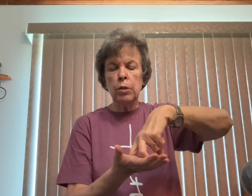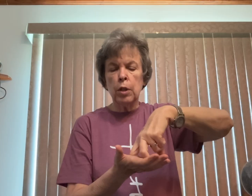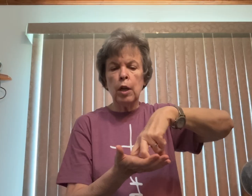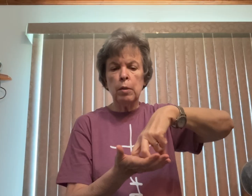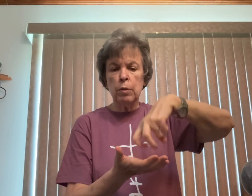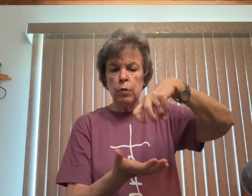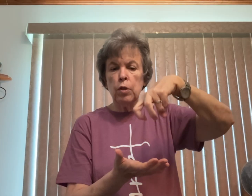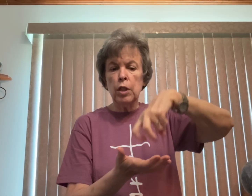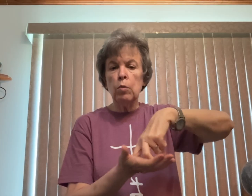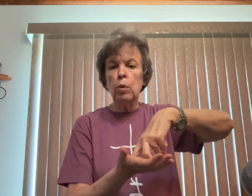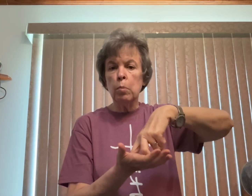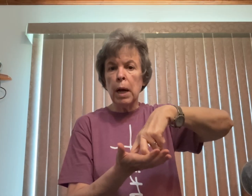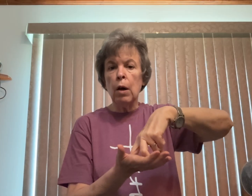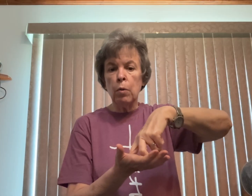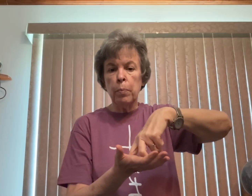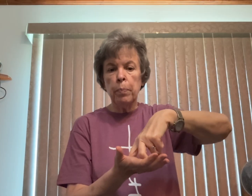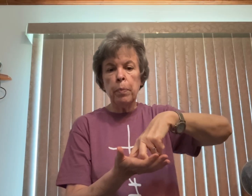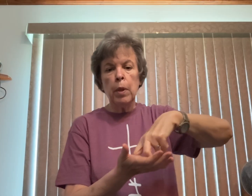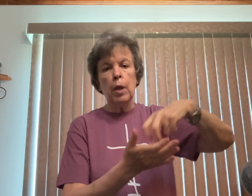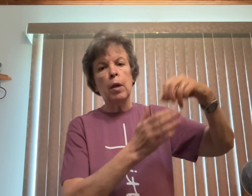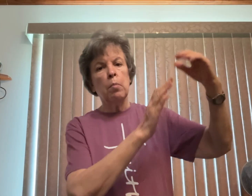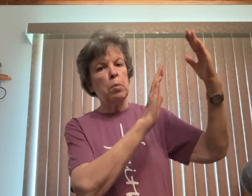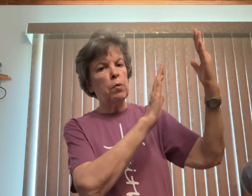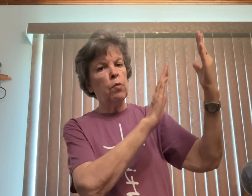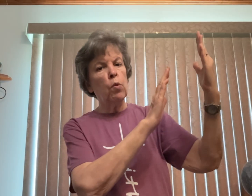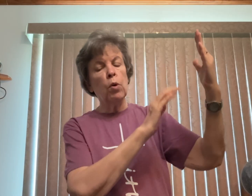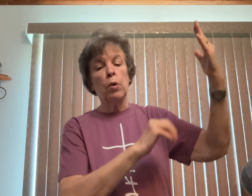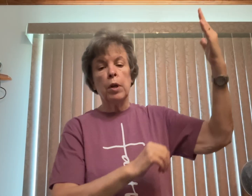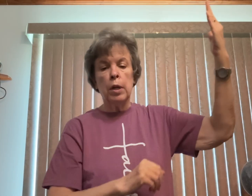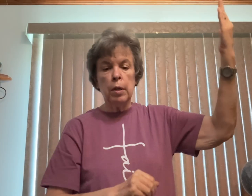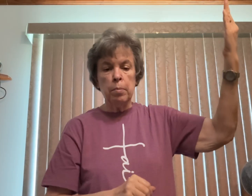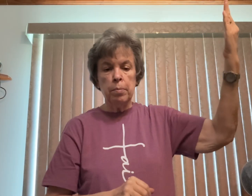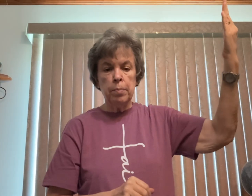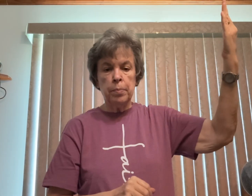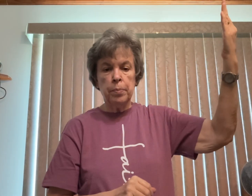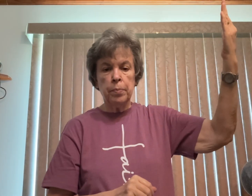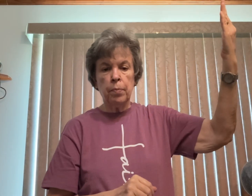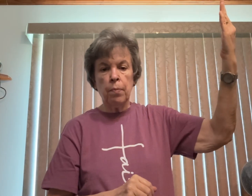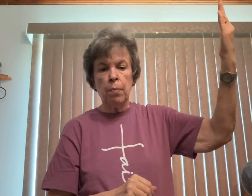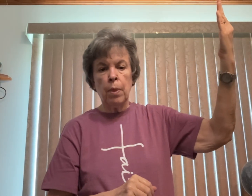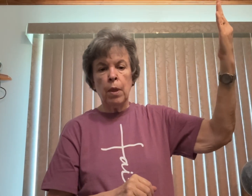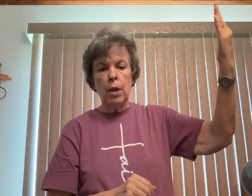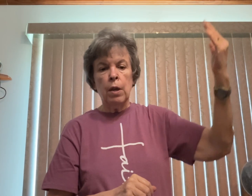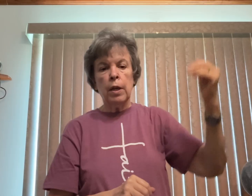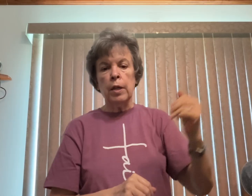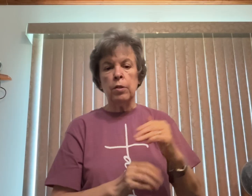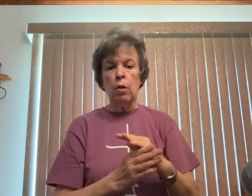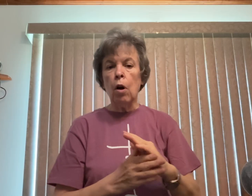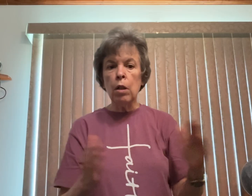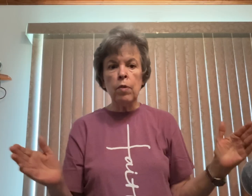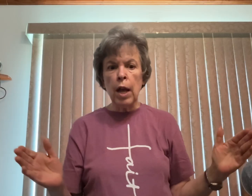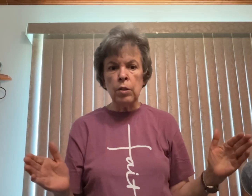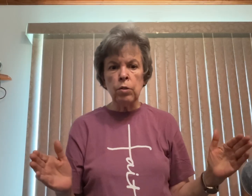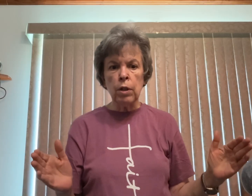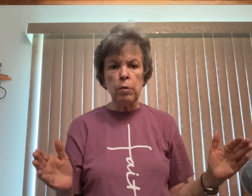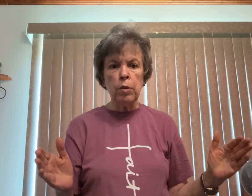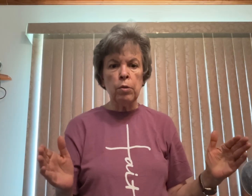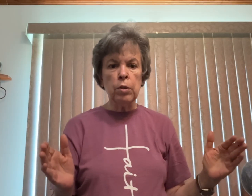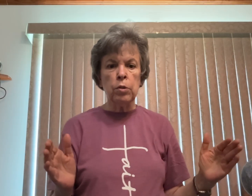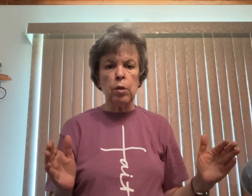sign is for knee will bow before him. Okay, so all of that, starting with who can stop